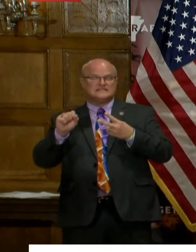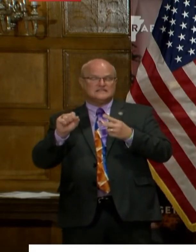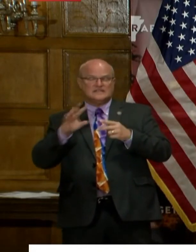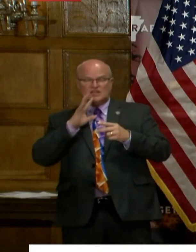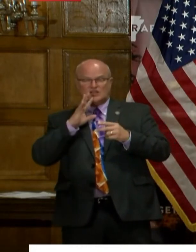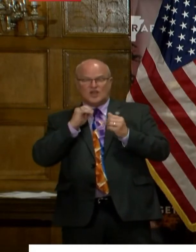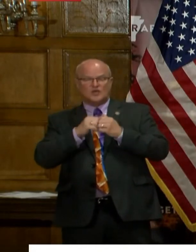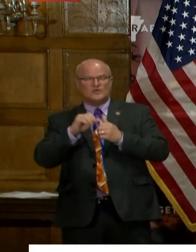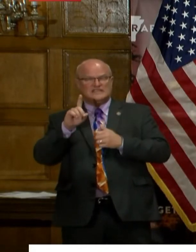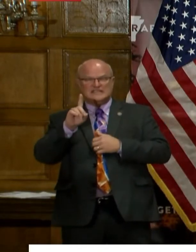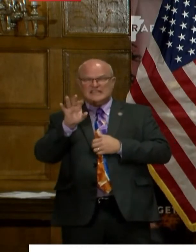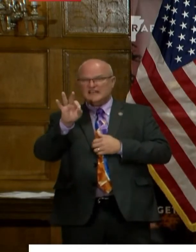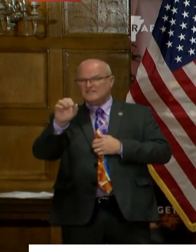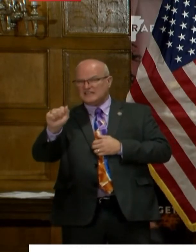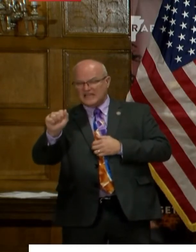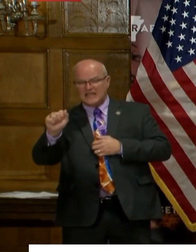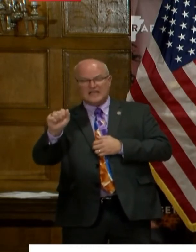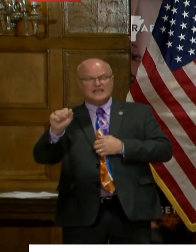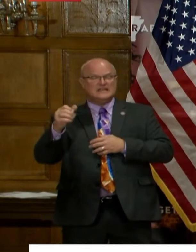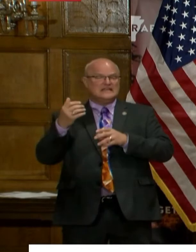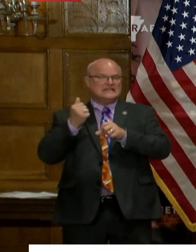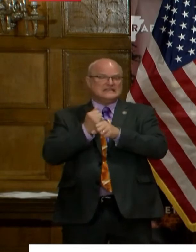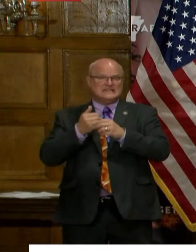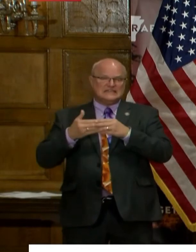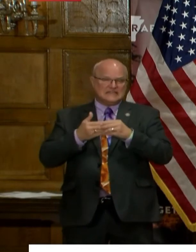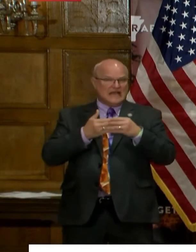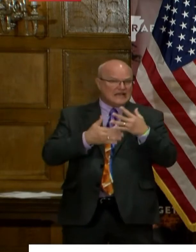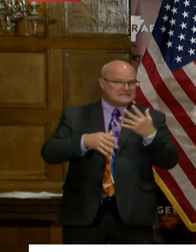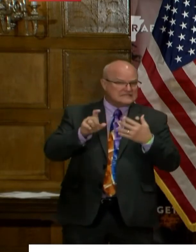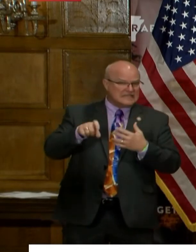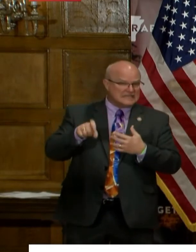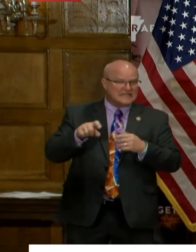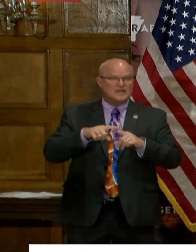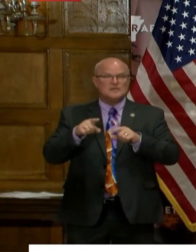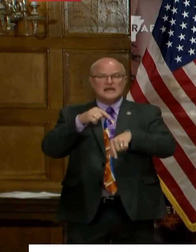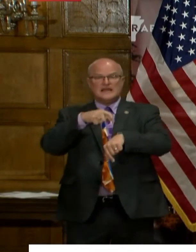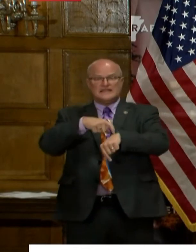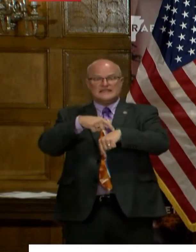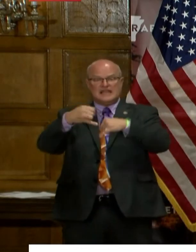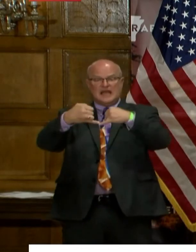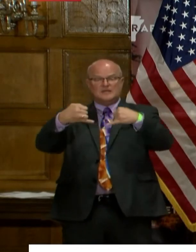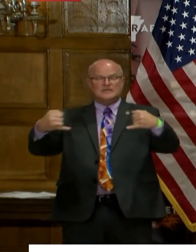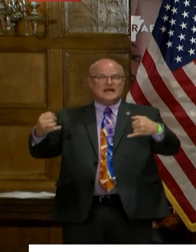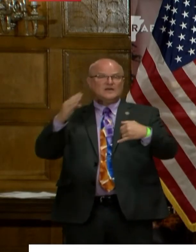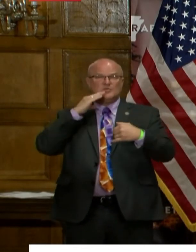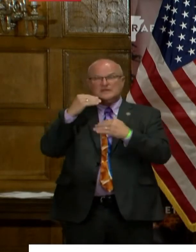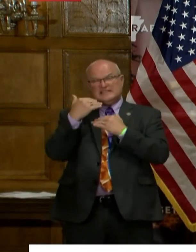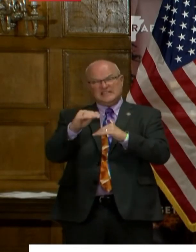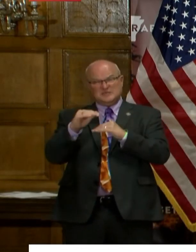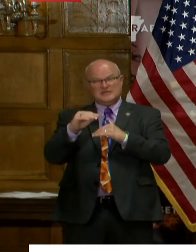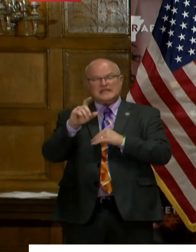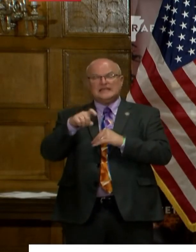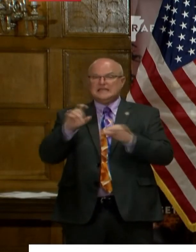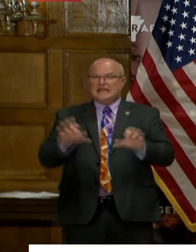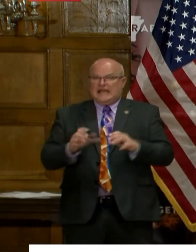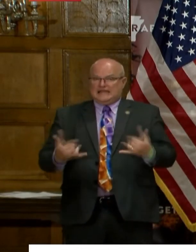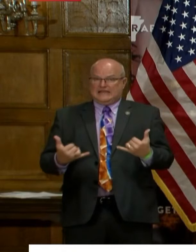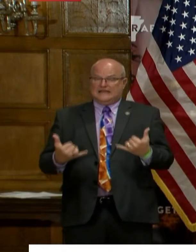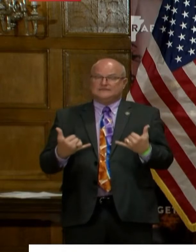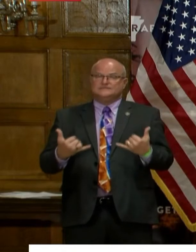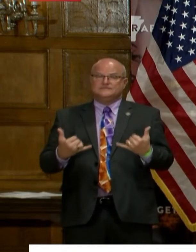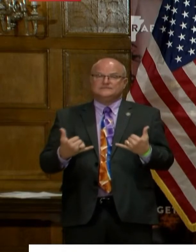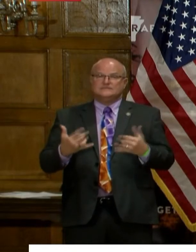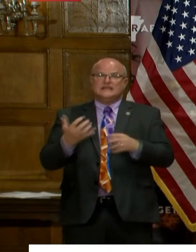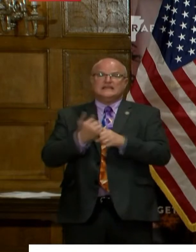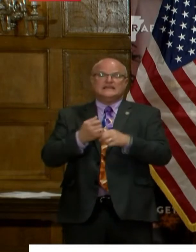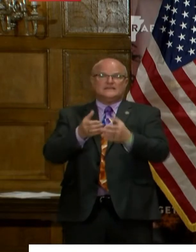to DFNA to get any guidance on that. But the timeline is going to be limited, so they need to act on that to